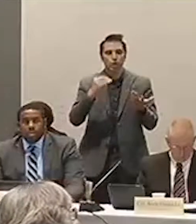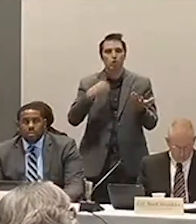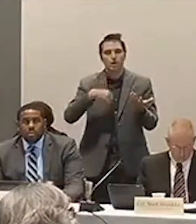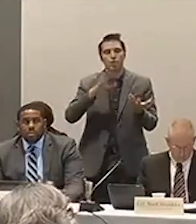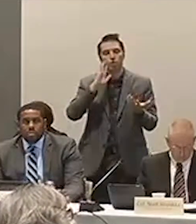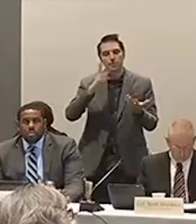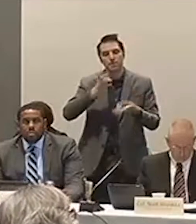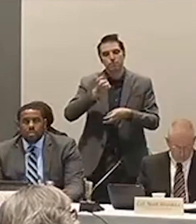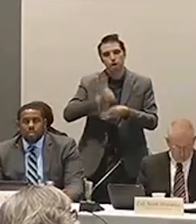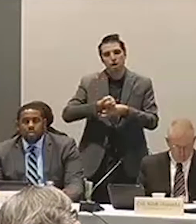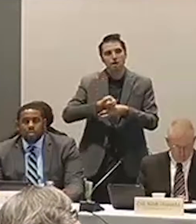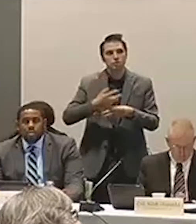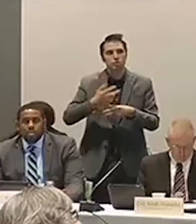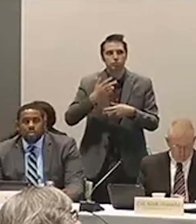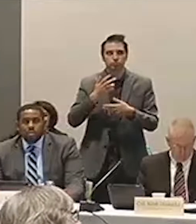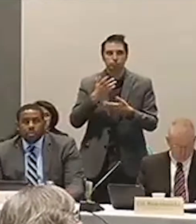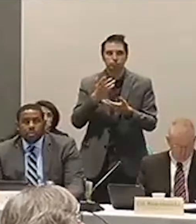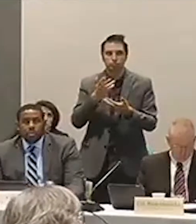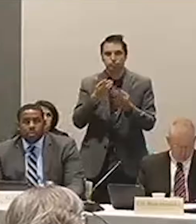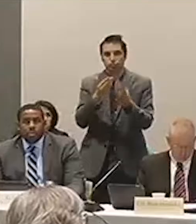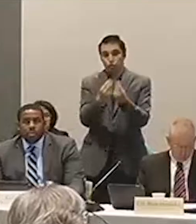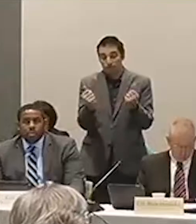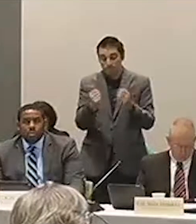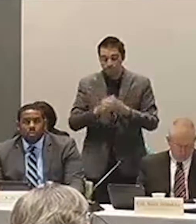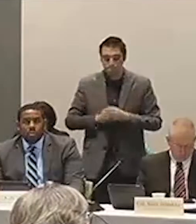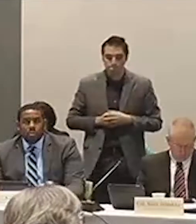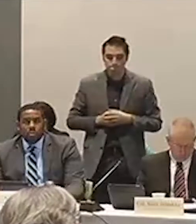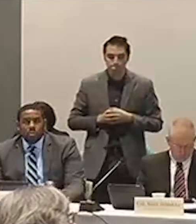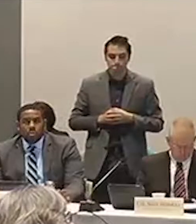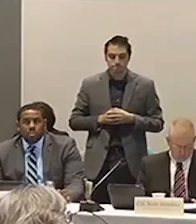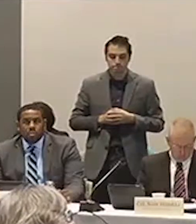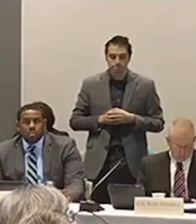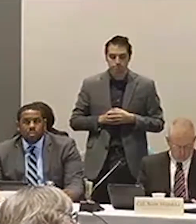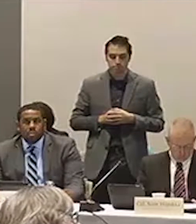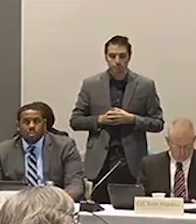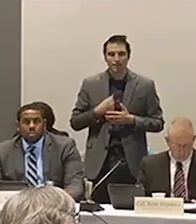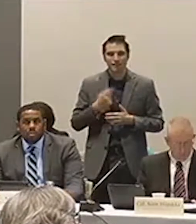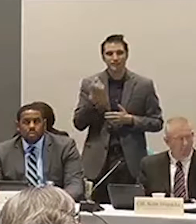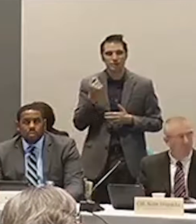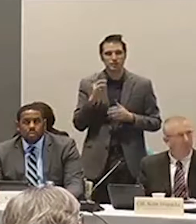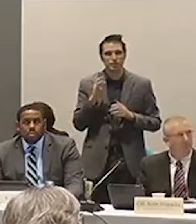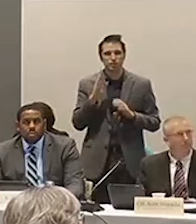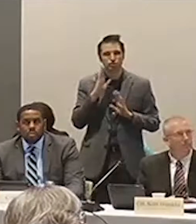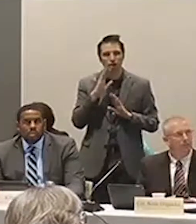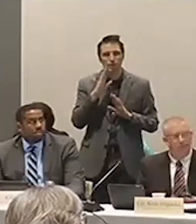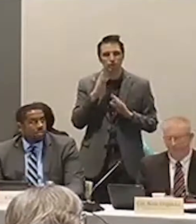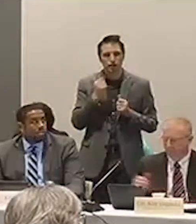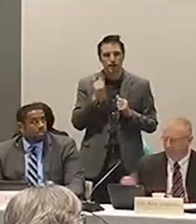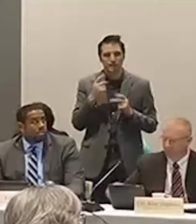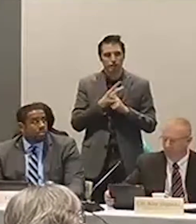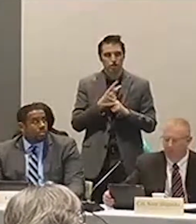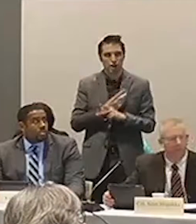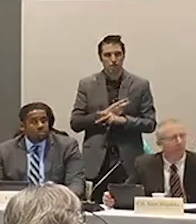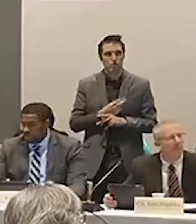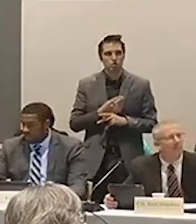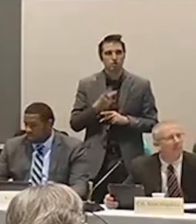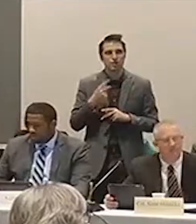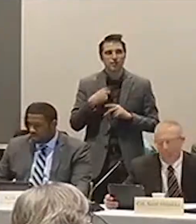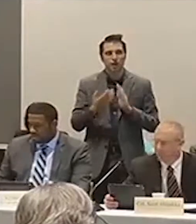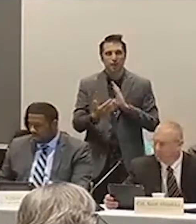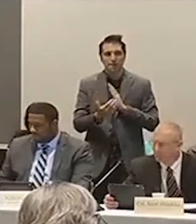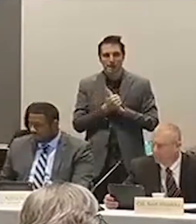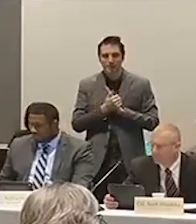deal with. Okay, so next slide. I actually came across this. I'm having a little trouble actually figuring out, you know, because of the, there were amendments,